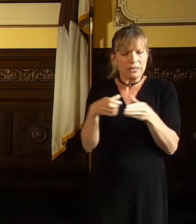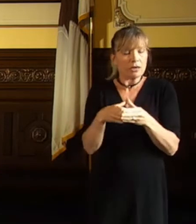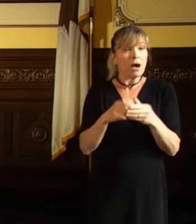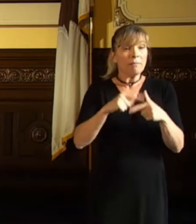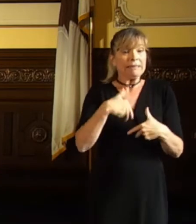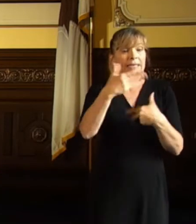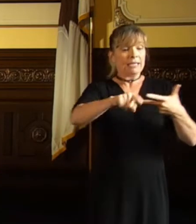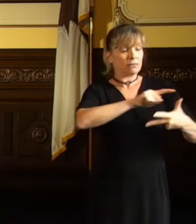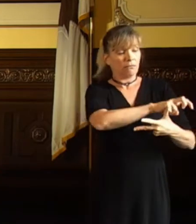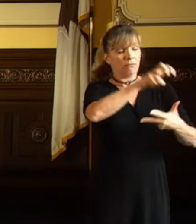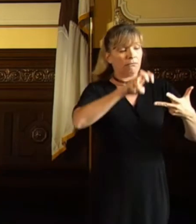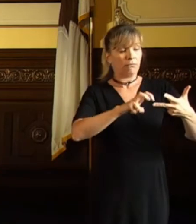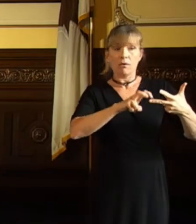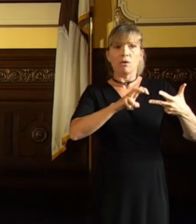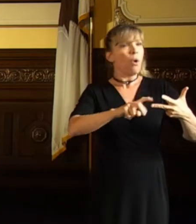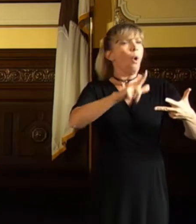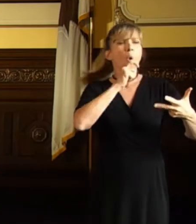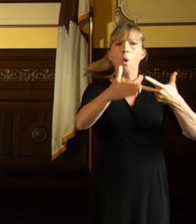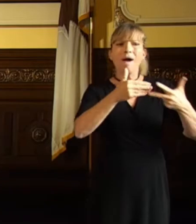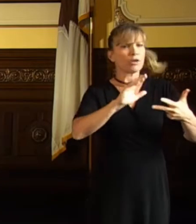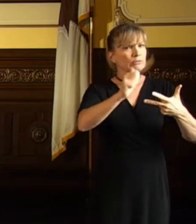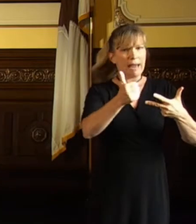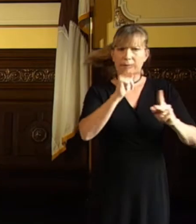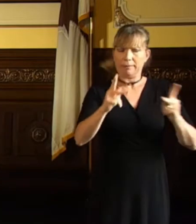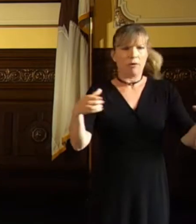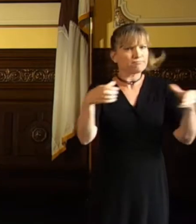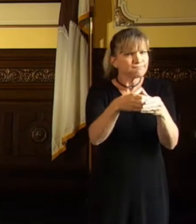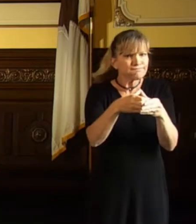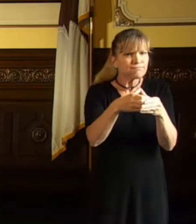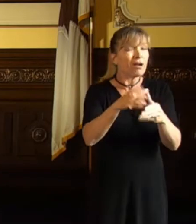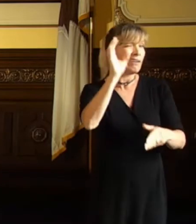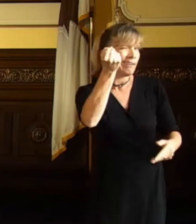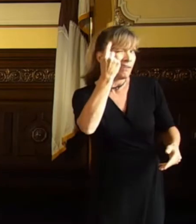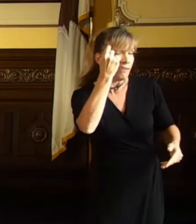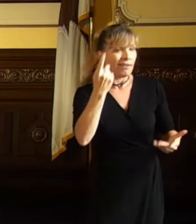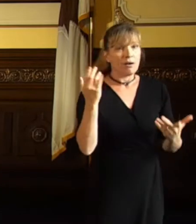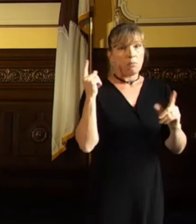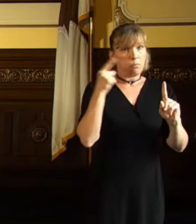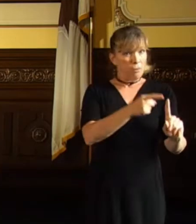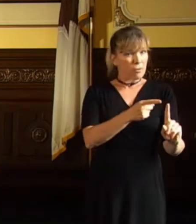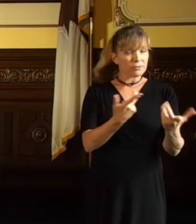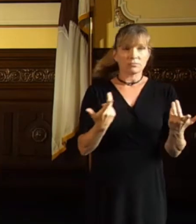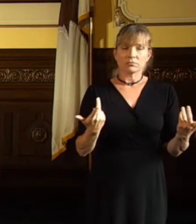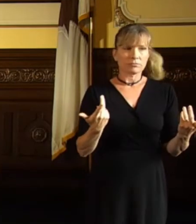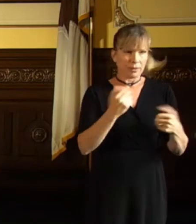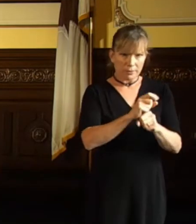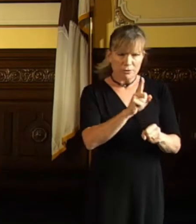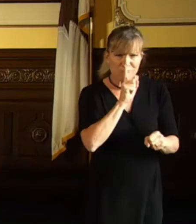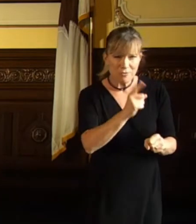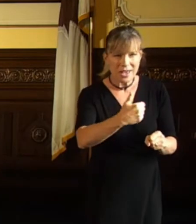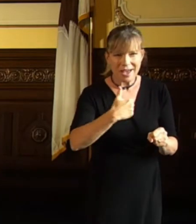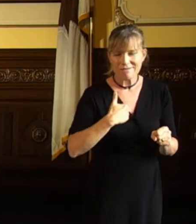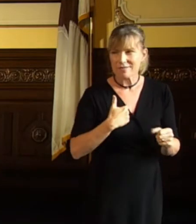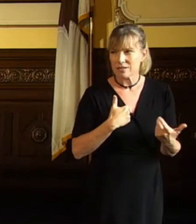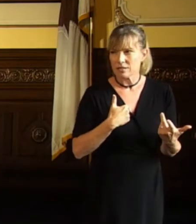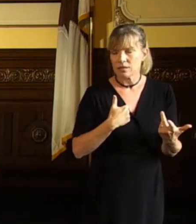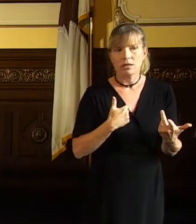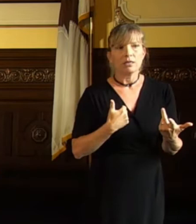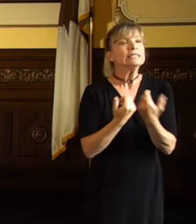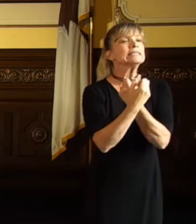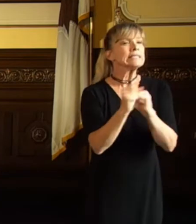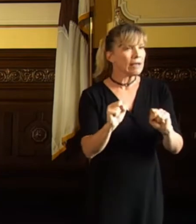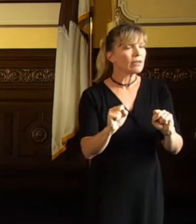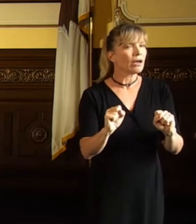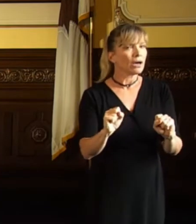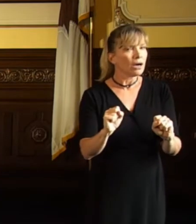next phase, really any group of 10 people can do it. But again, the idea here is to make sure that we have